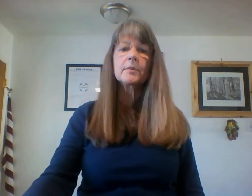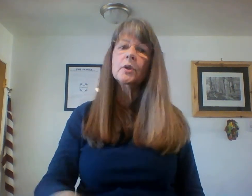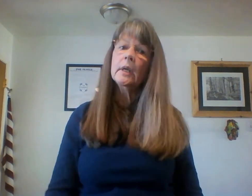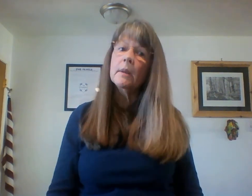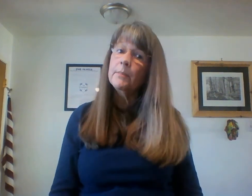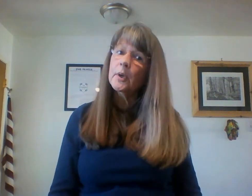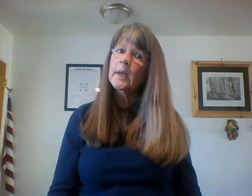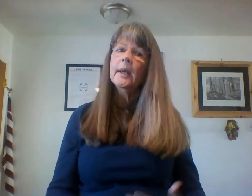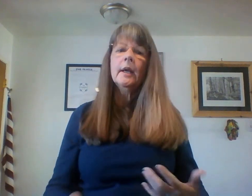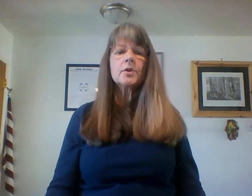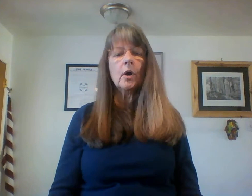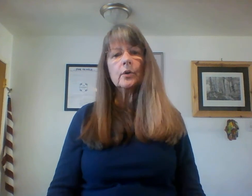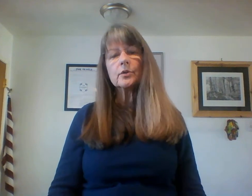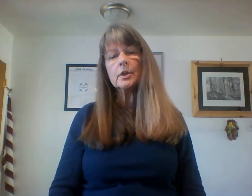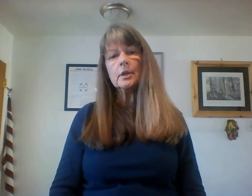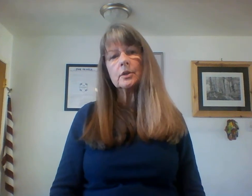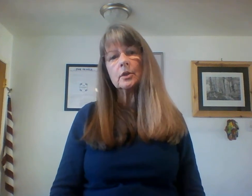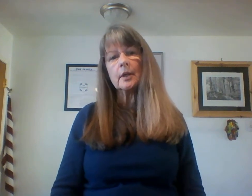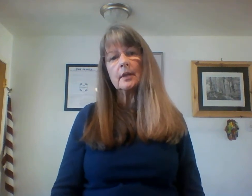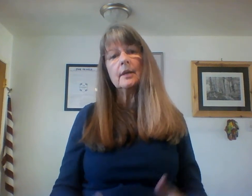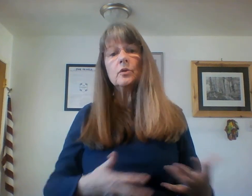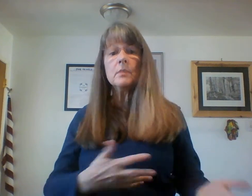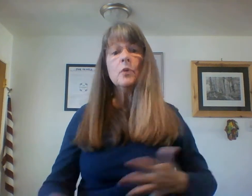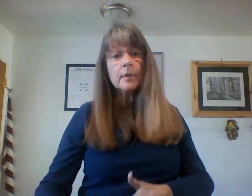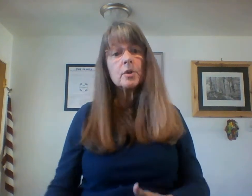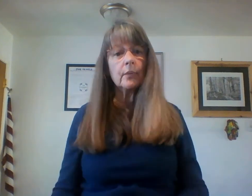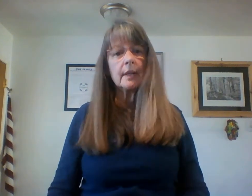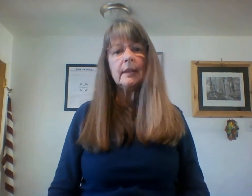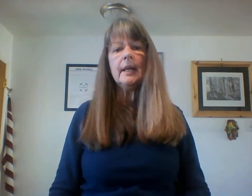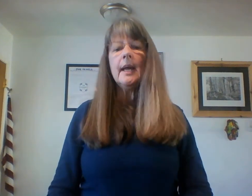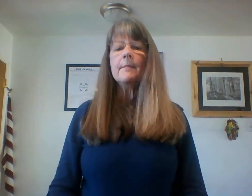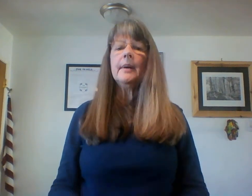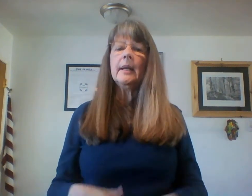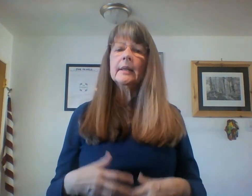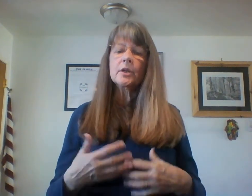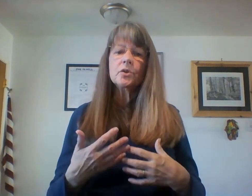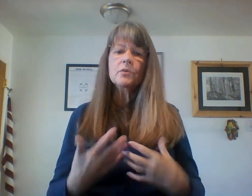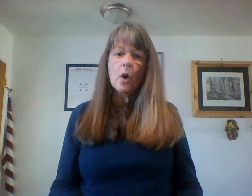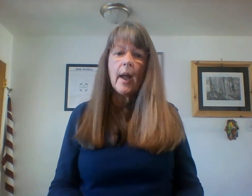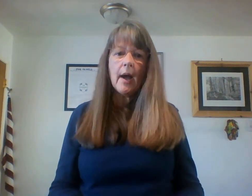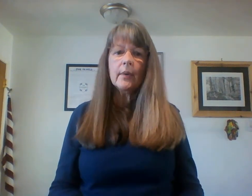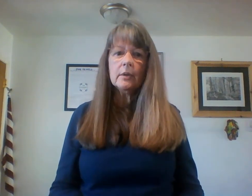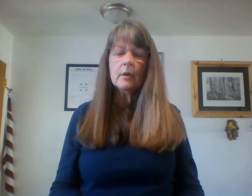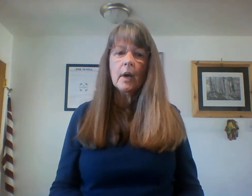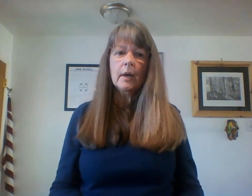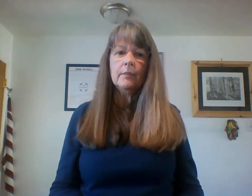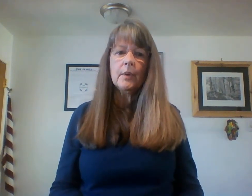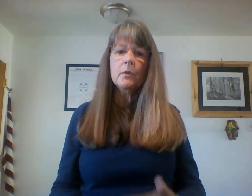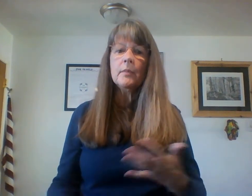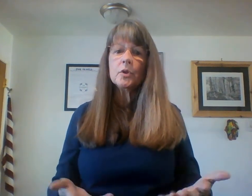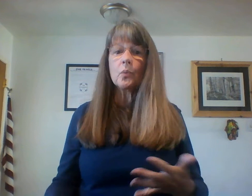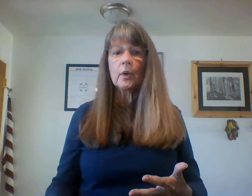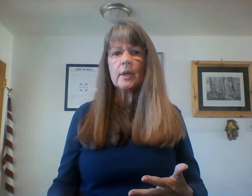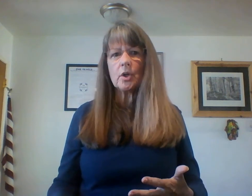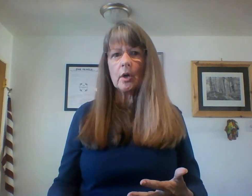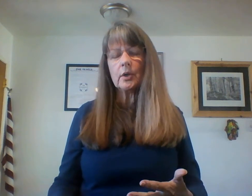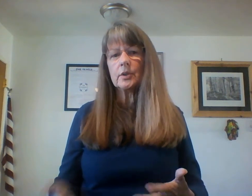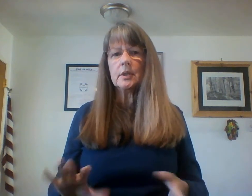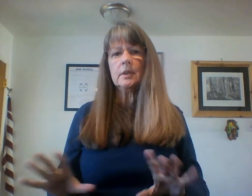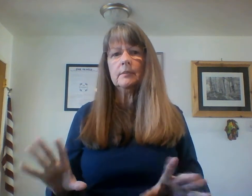looking in the book is harder to look. They do the movements correctly, but unless you know how the movements work, it's harder